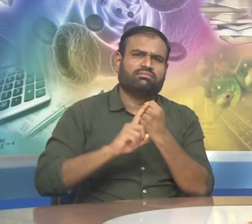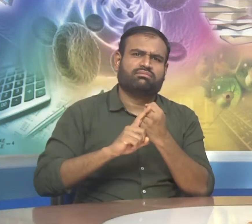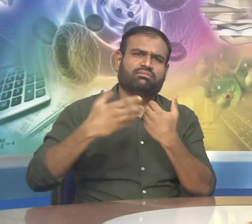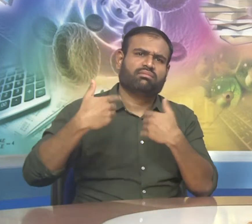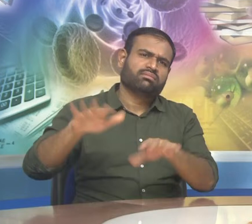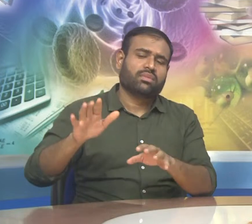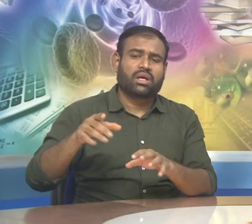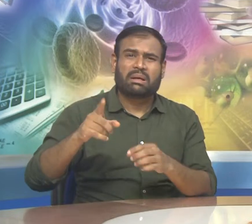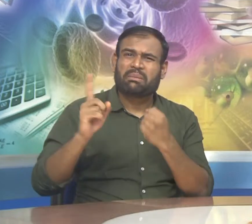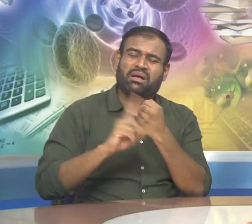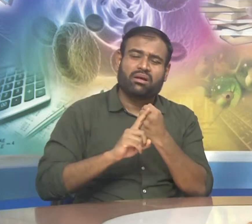High Court?